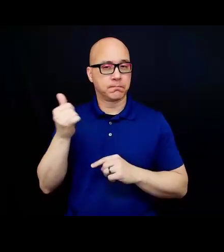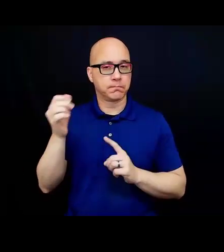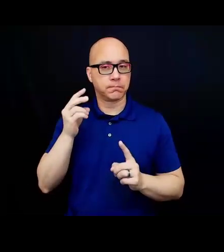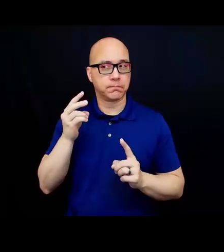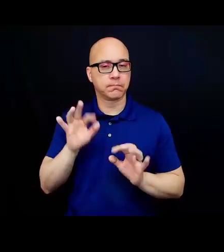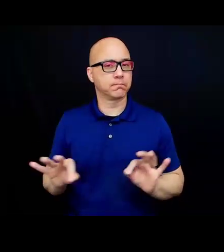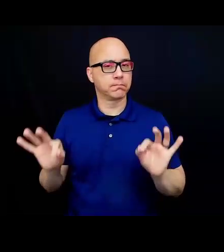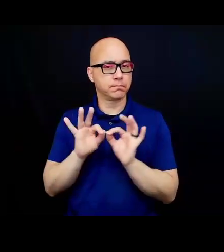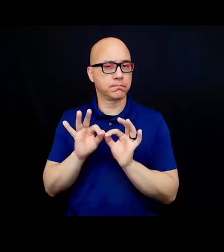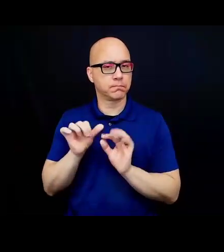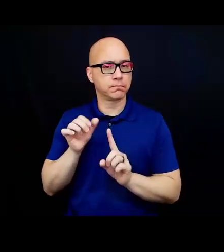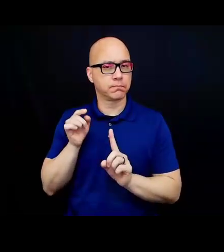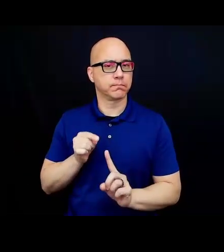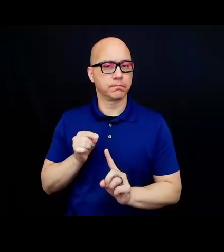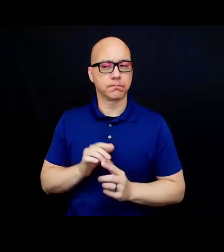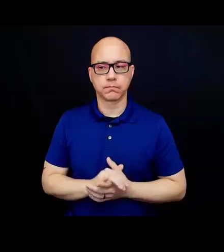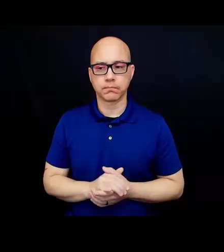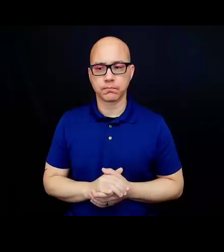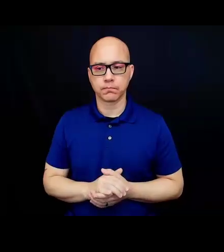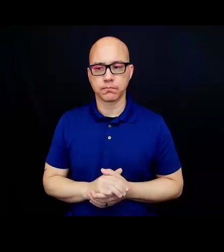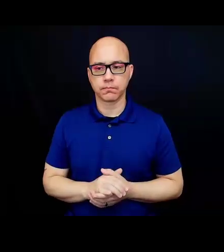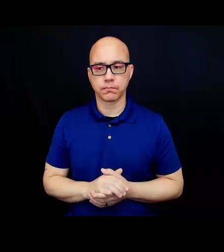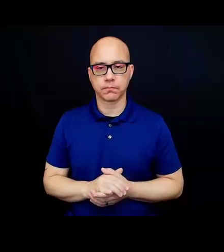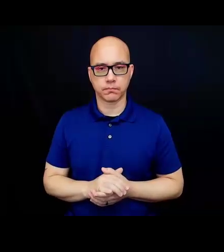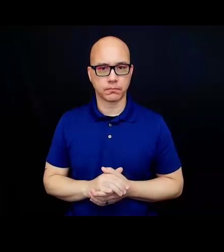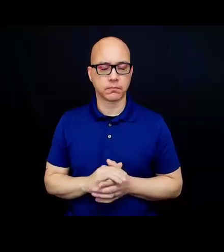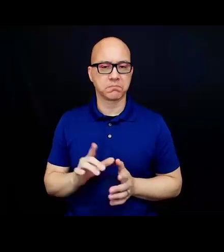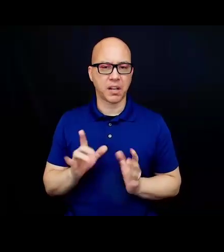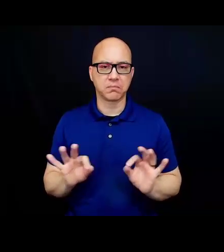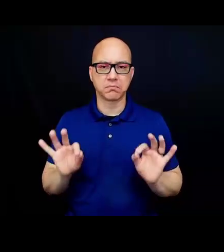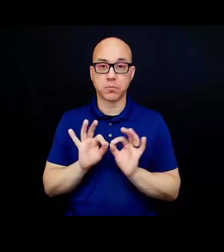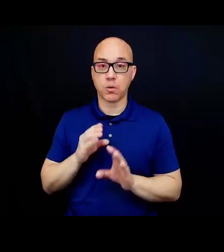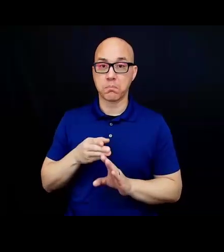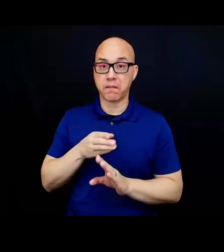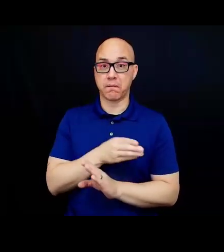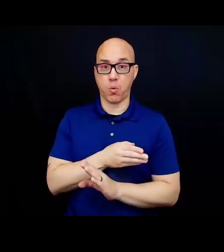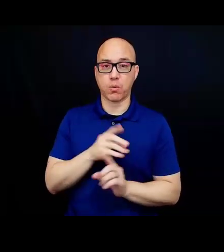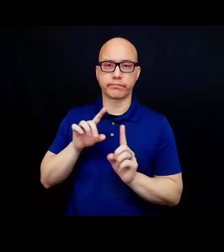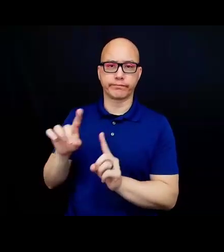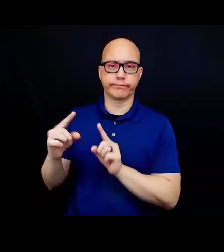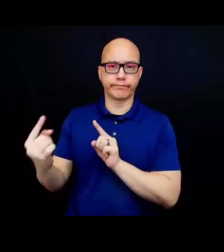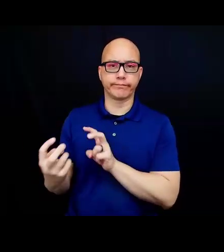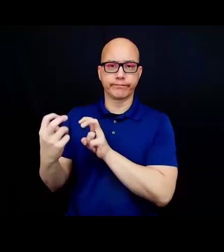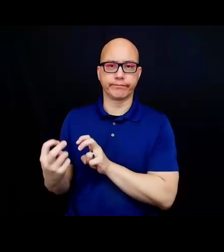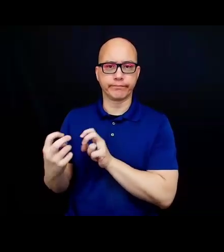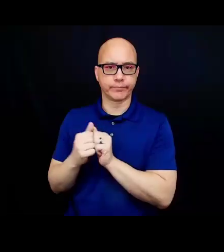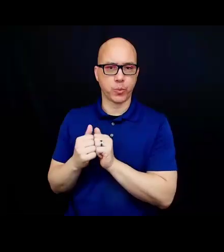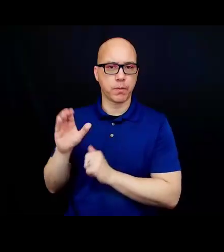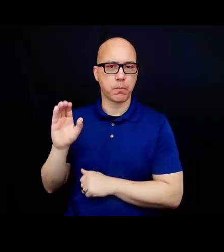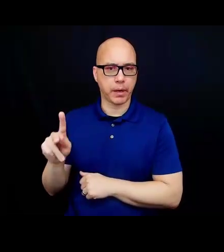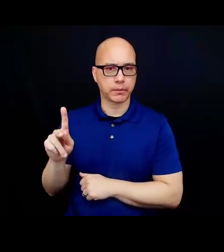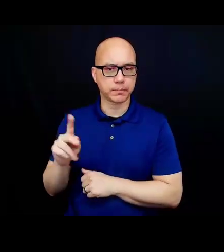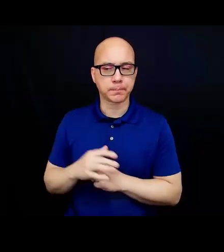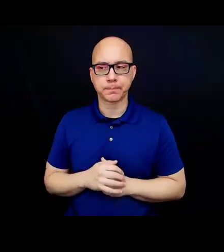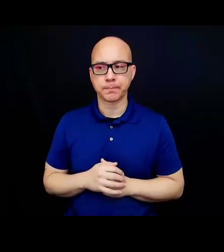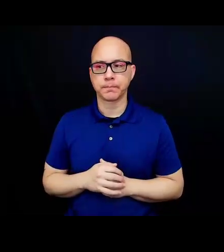key point that I like to point out before you go and meet with a banker. You have to